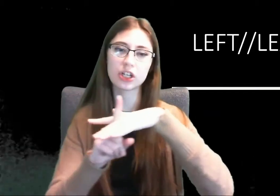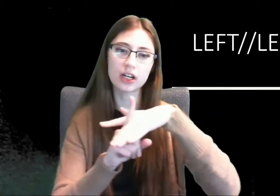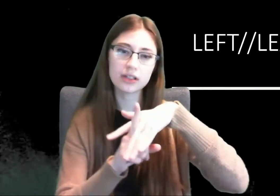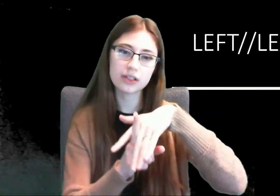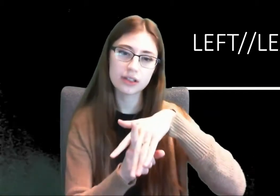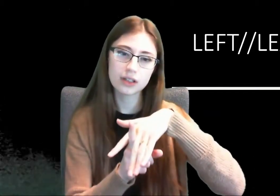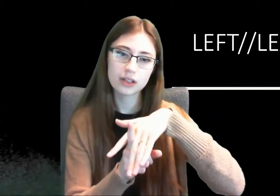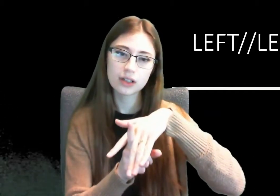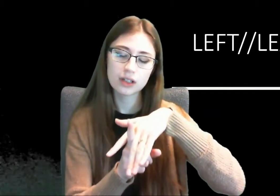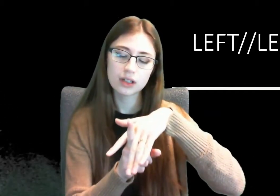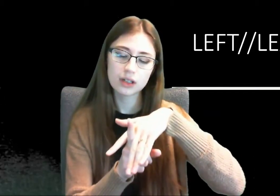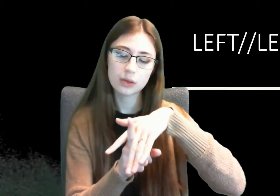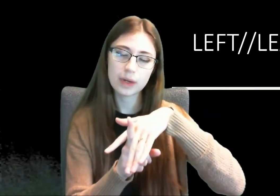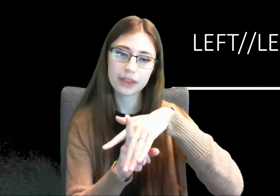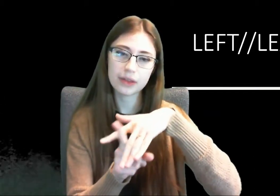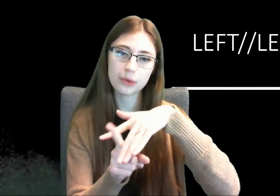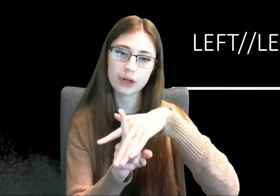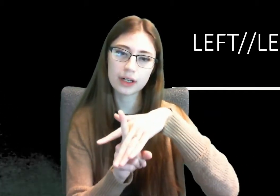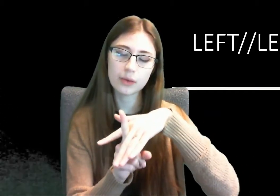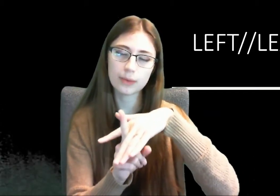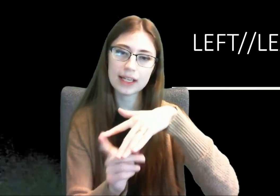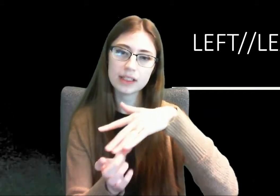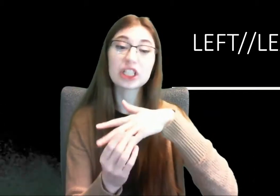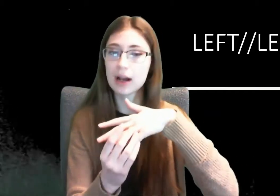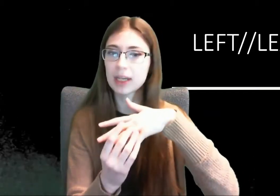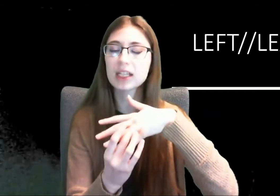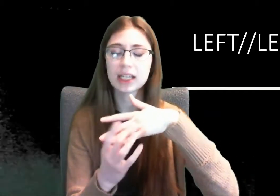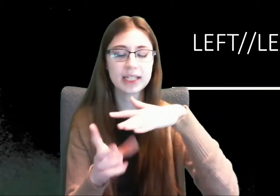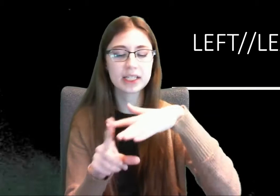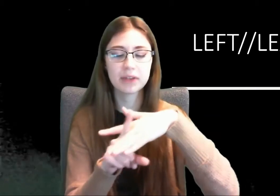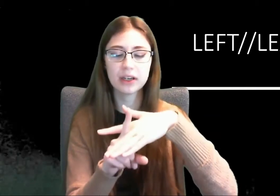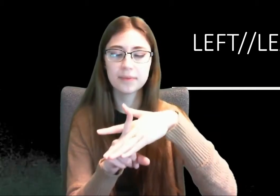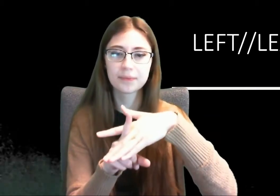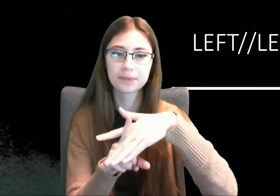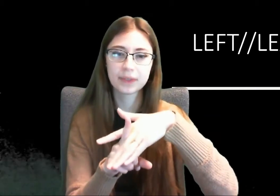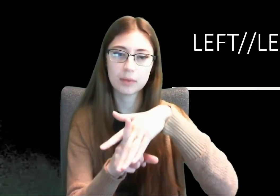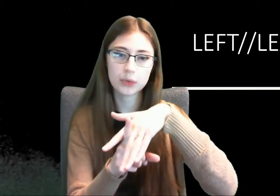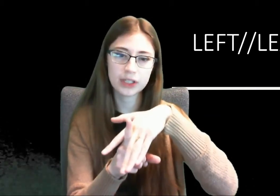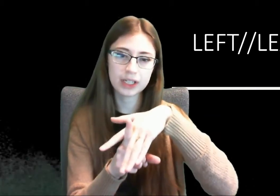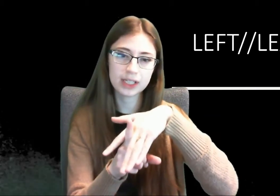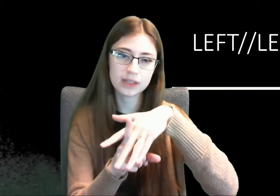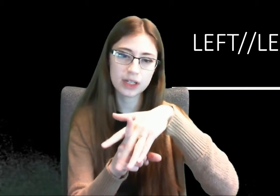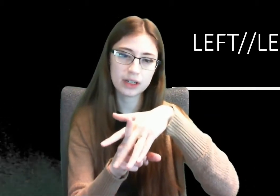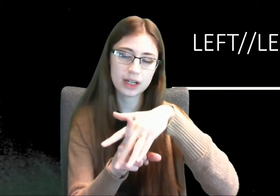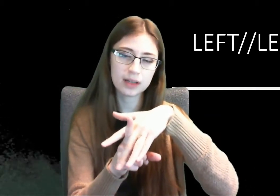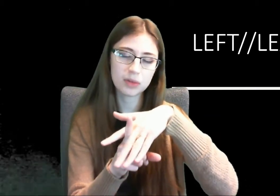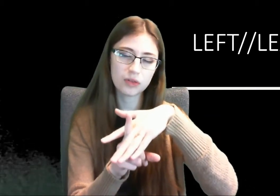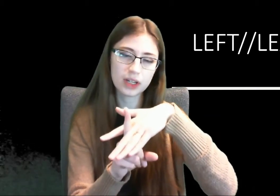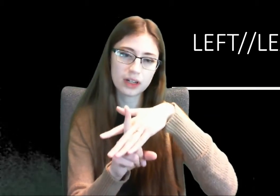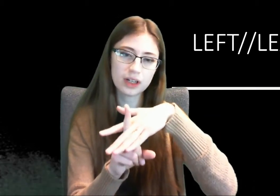start with your right, your dominant index finger, in between your index finger and middle finger of